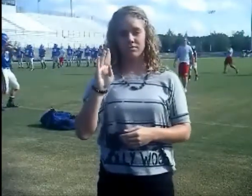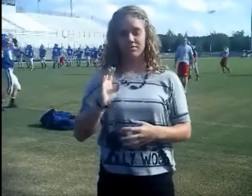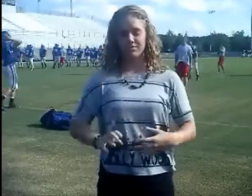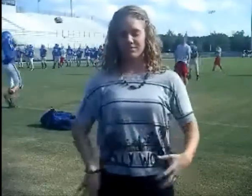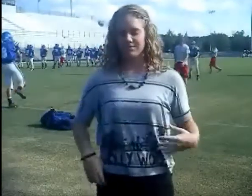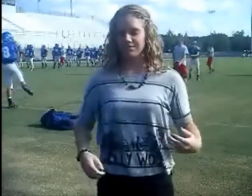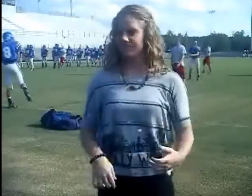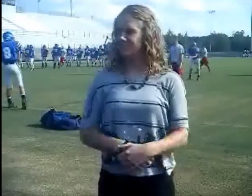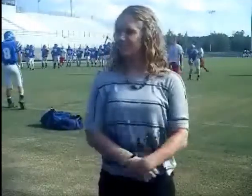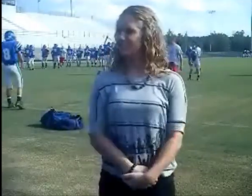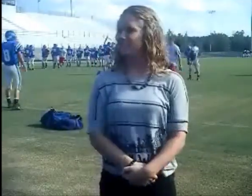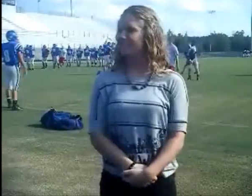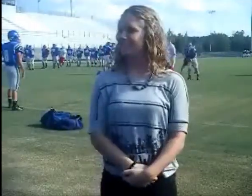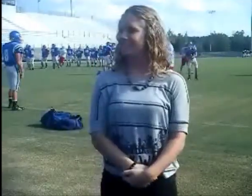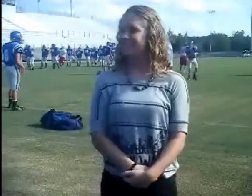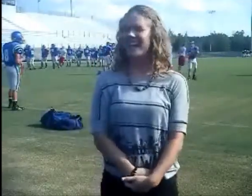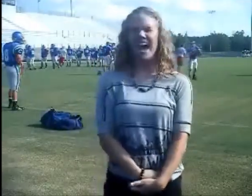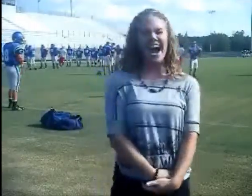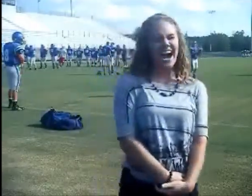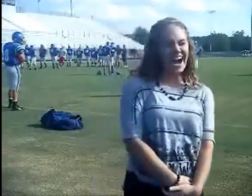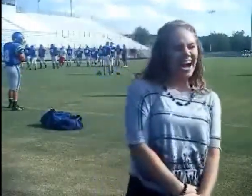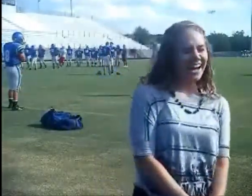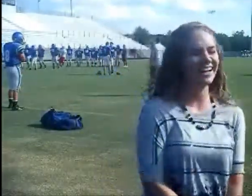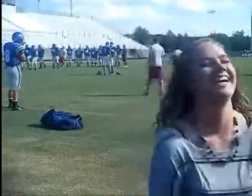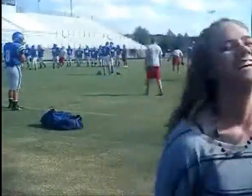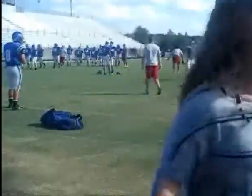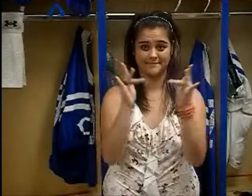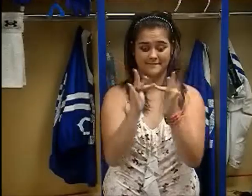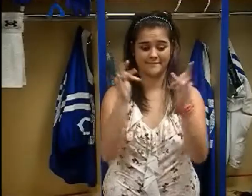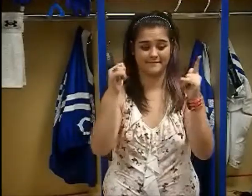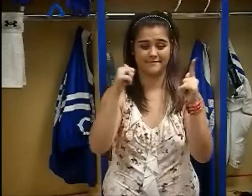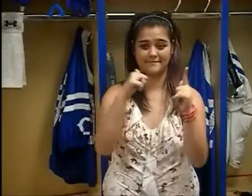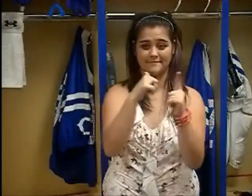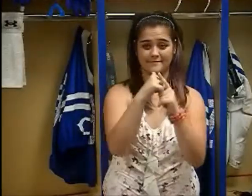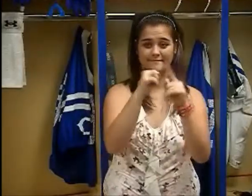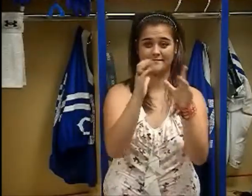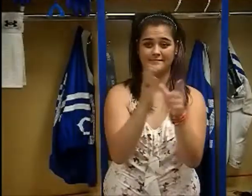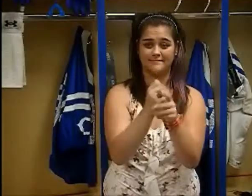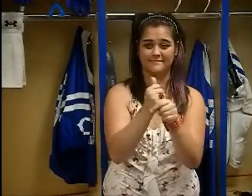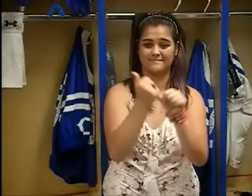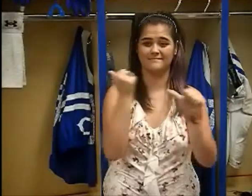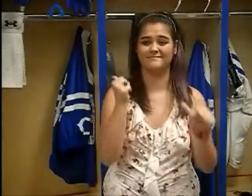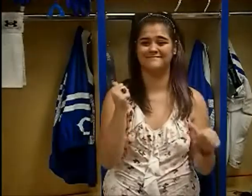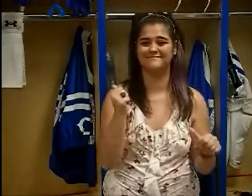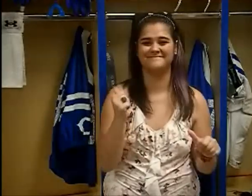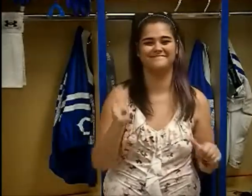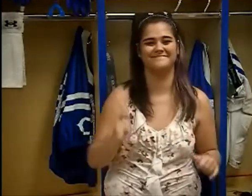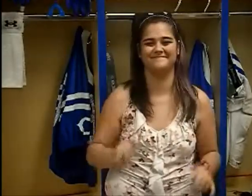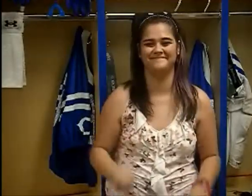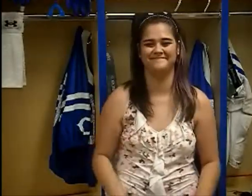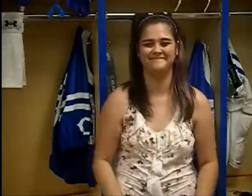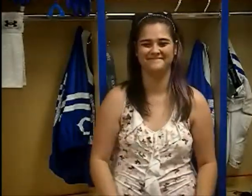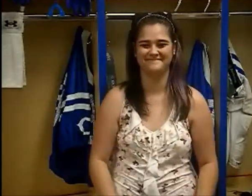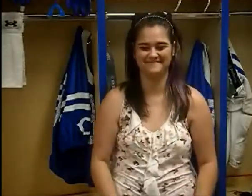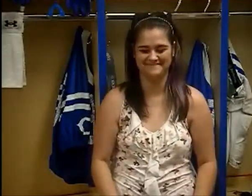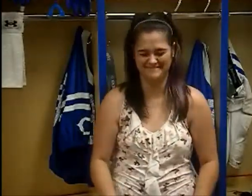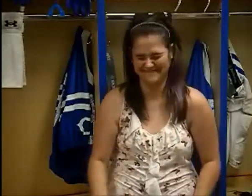in the day, Pots Farm was a place to go Load the truck up, the dirt road Jumped the bar, boy, spread the word Light the bonfire, didn't call the girls